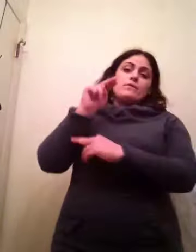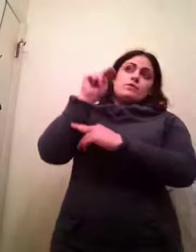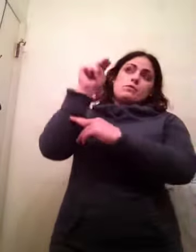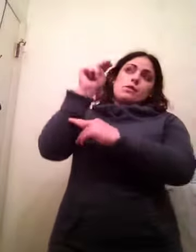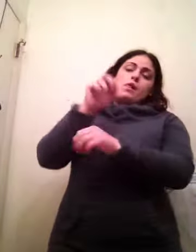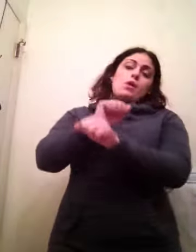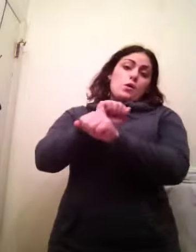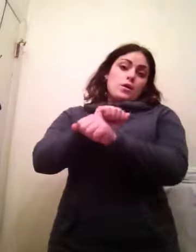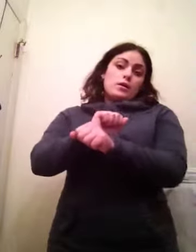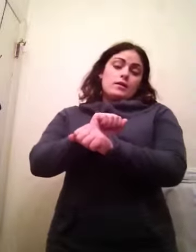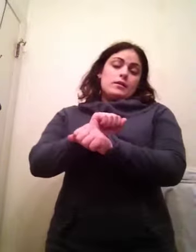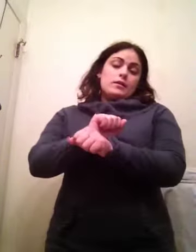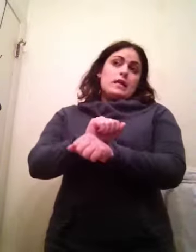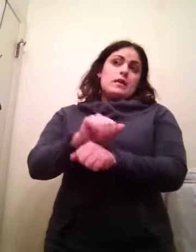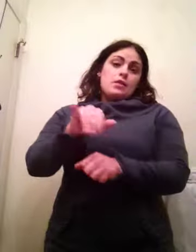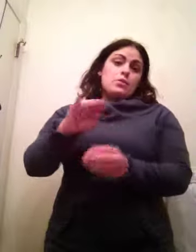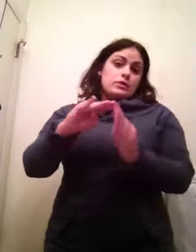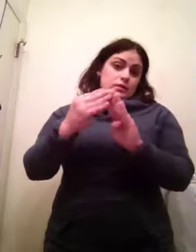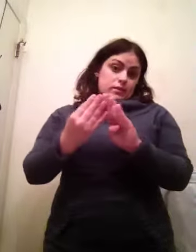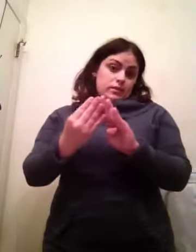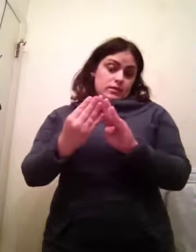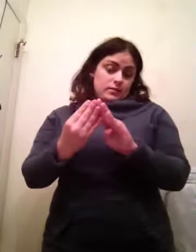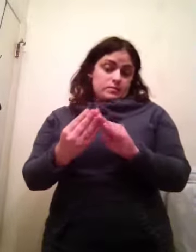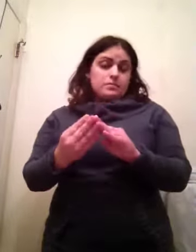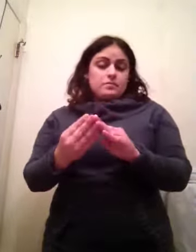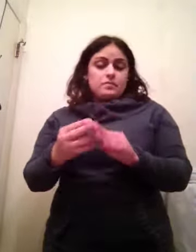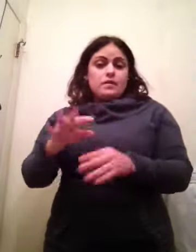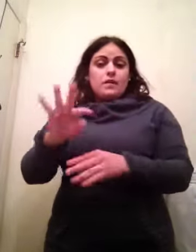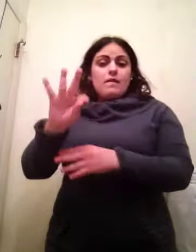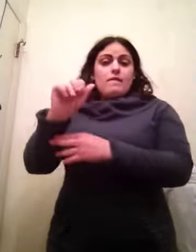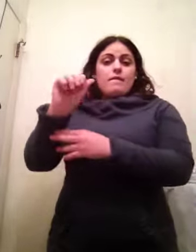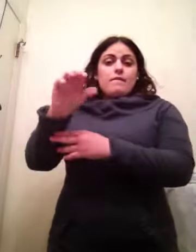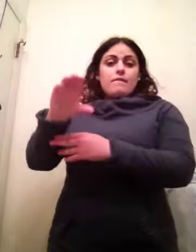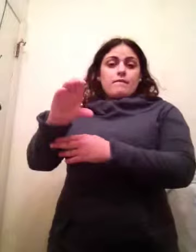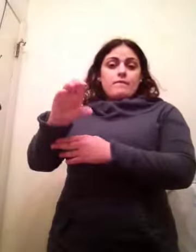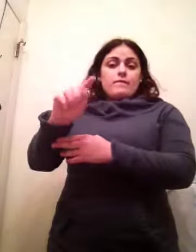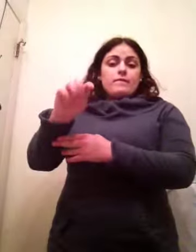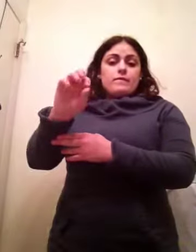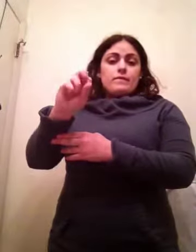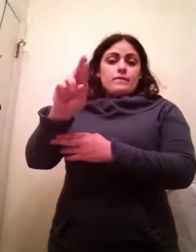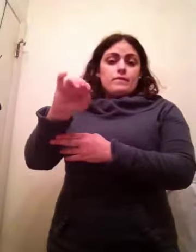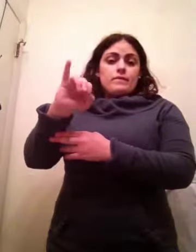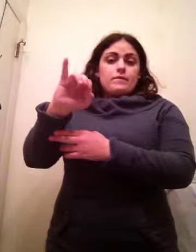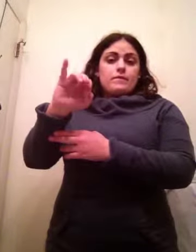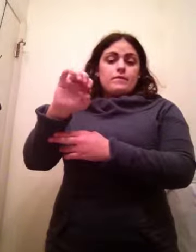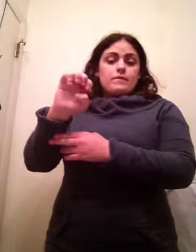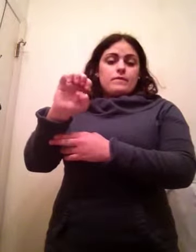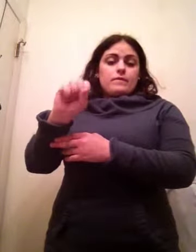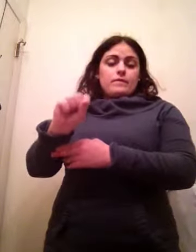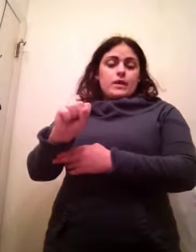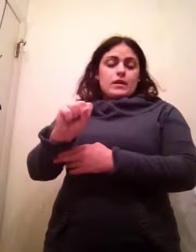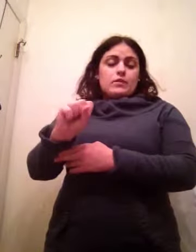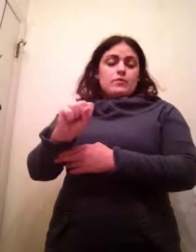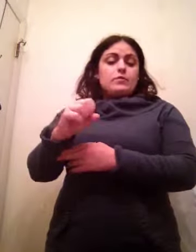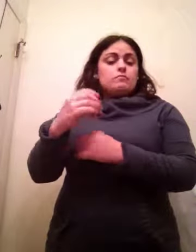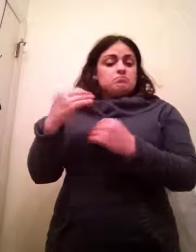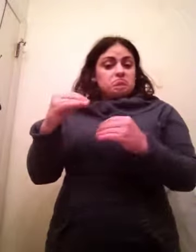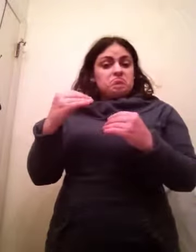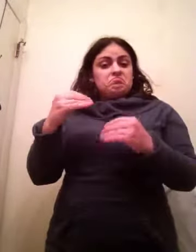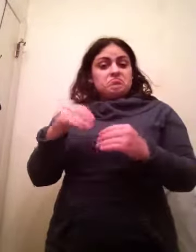working in those factories. The Irish immigrants had just come from Ireland and there was a famine. Their farms were doing very poorly,